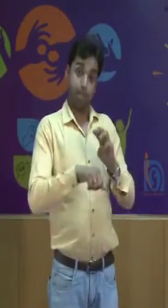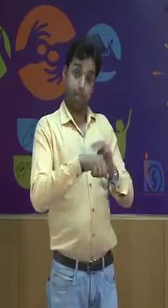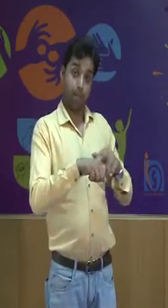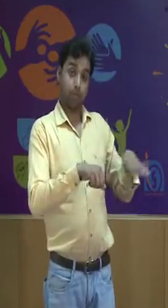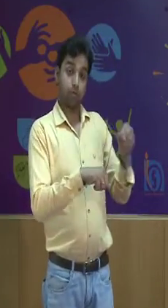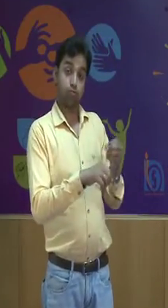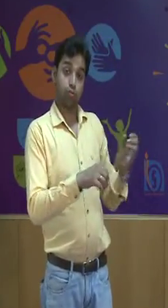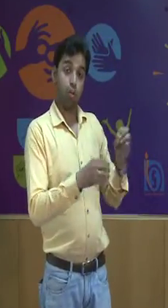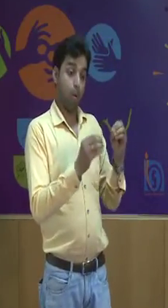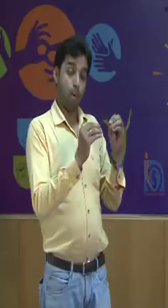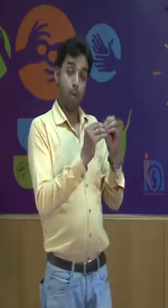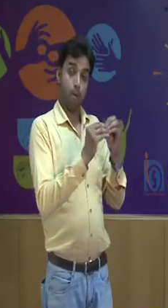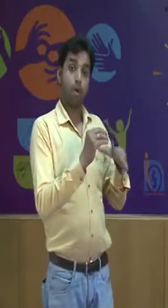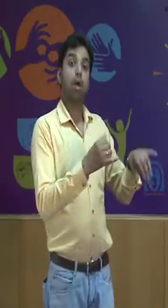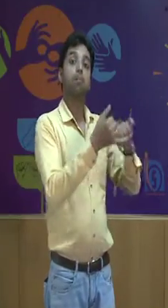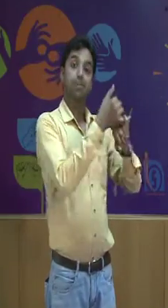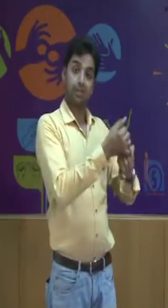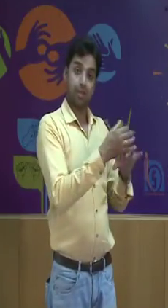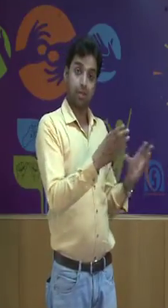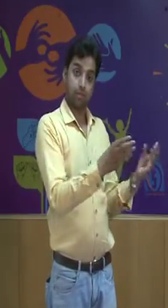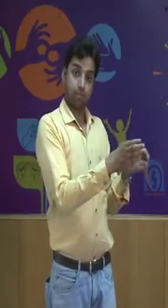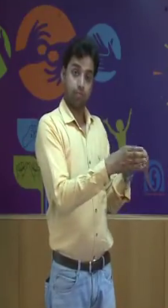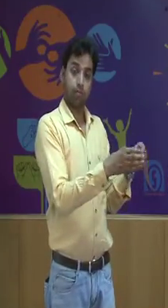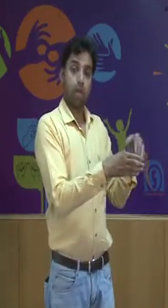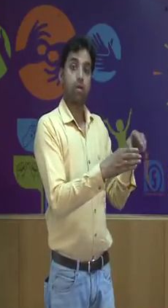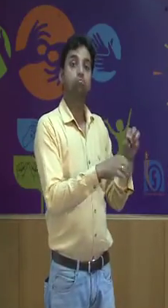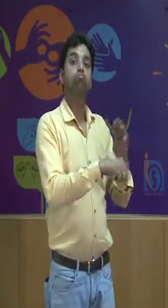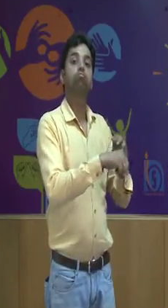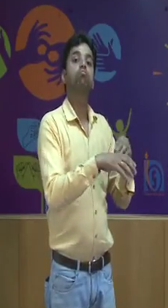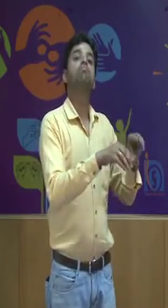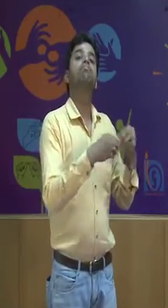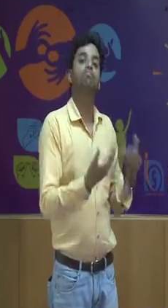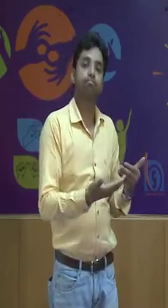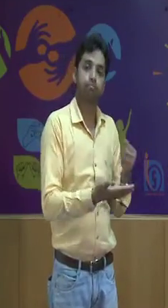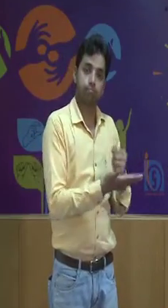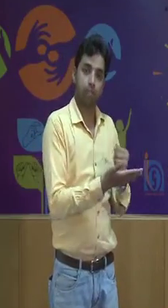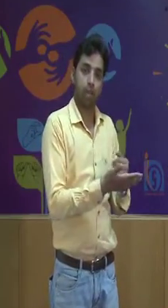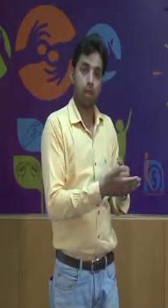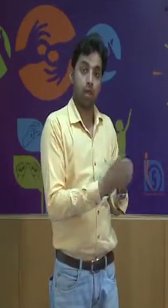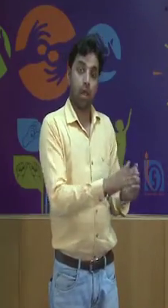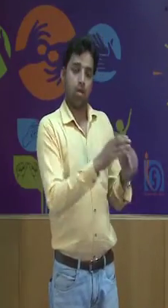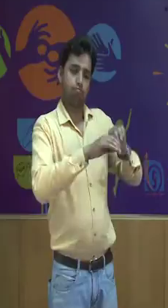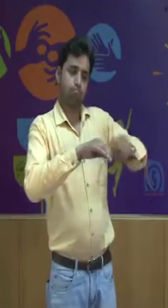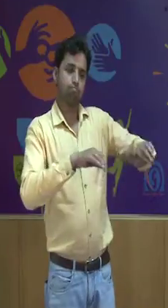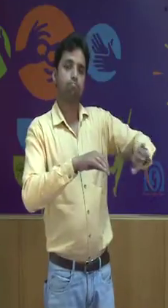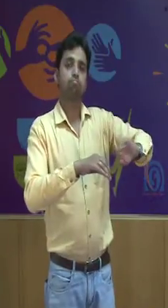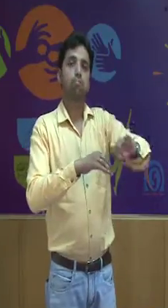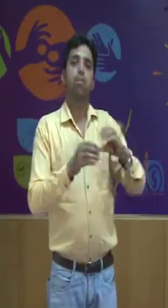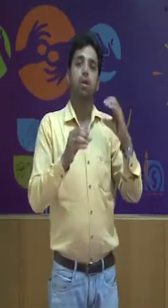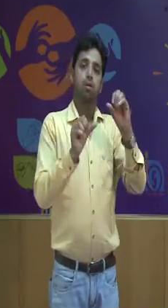Members of Brahma Samaj were considered as members of a separate caste.